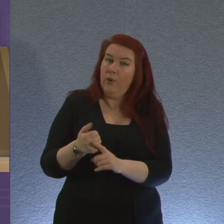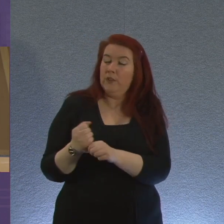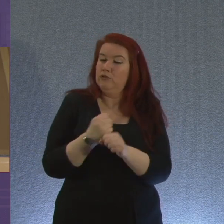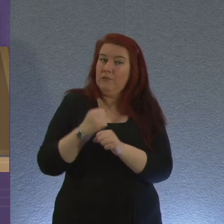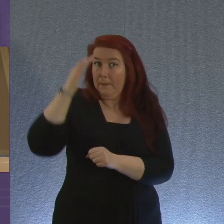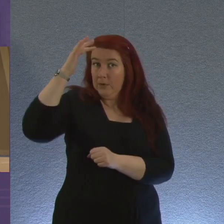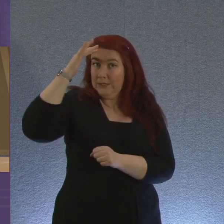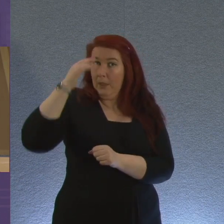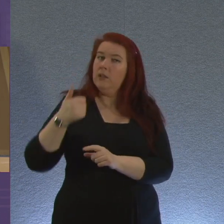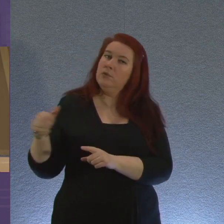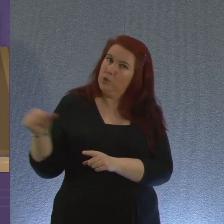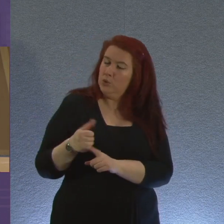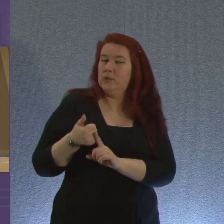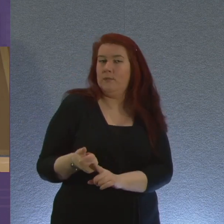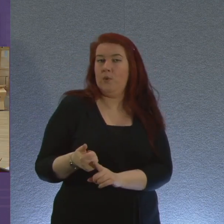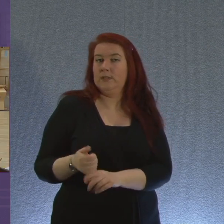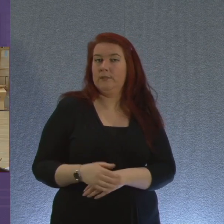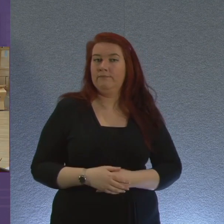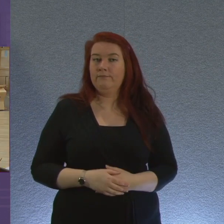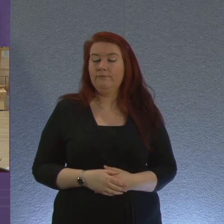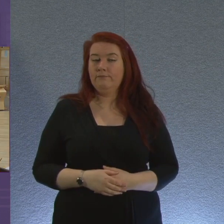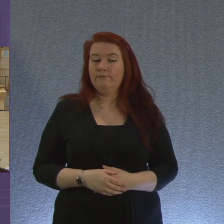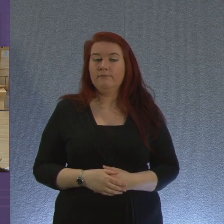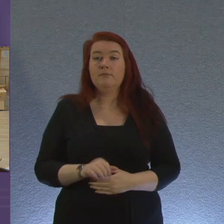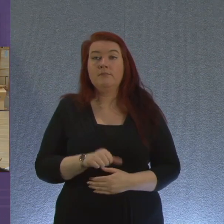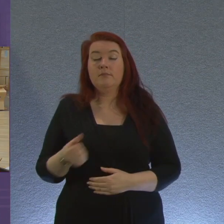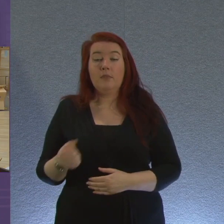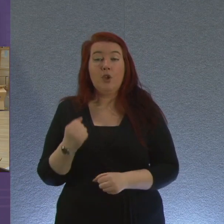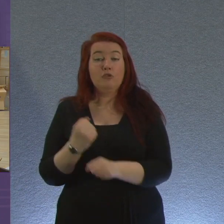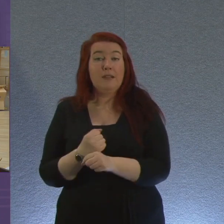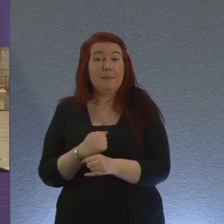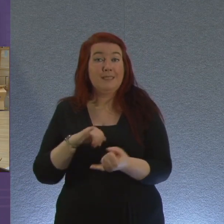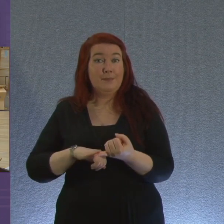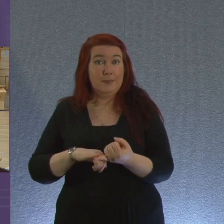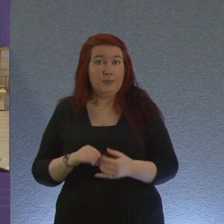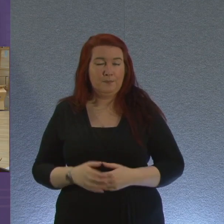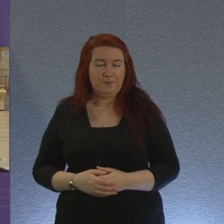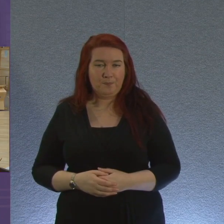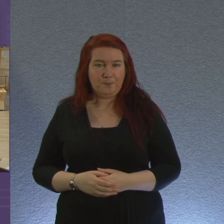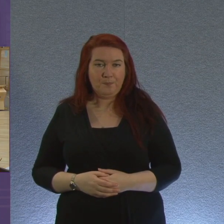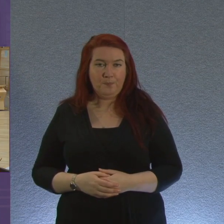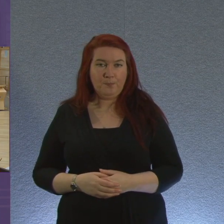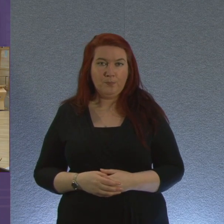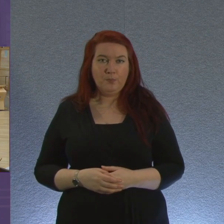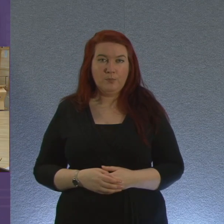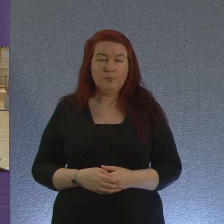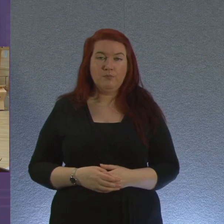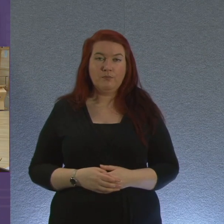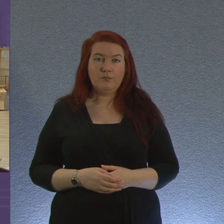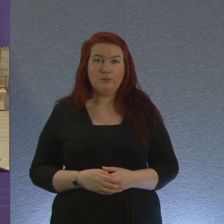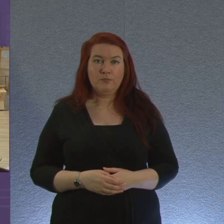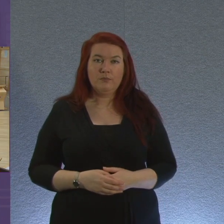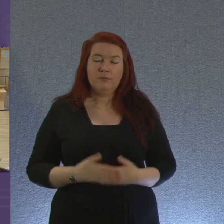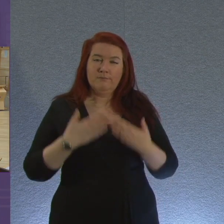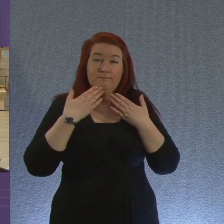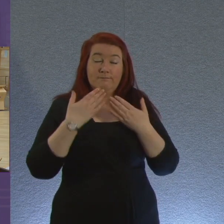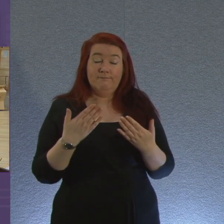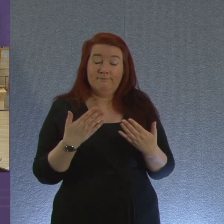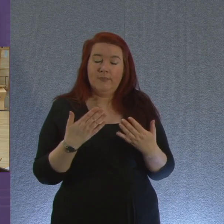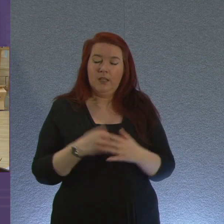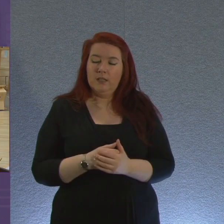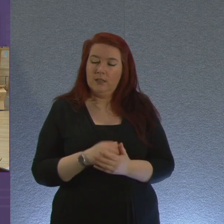Thank you. Thank you. Graham Simpson, followed by Ruth Mcguire. Thank you. None of us expected just a few